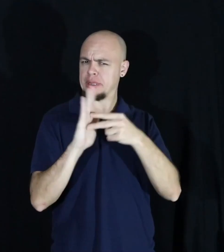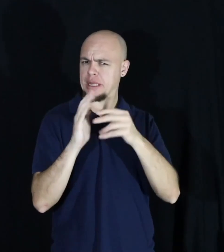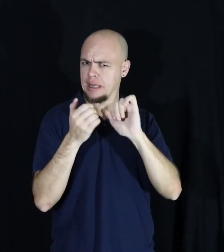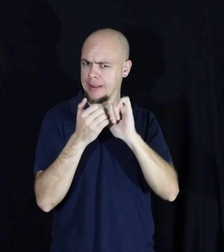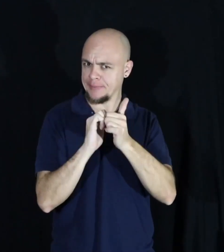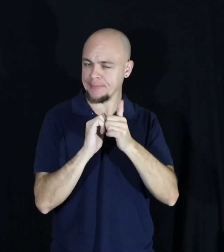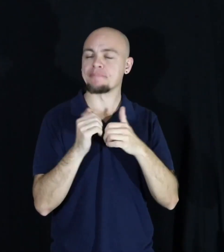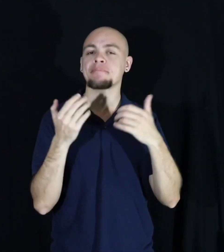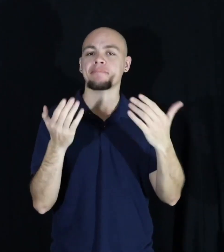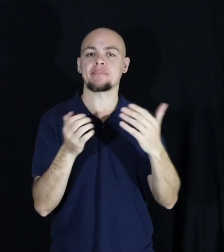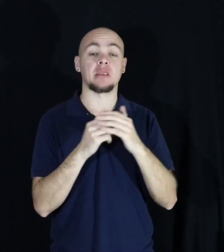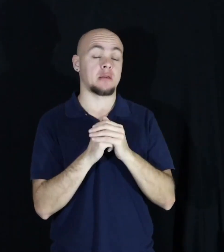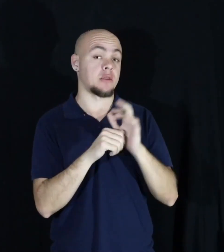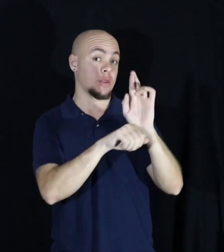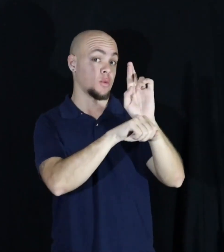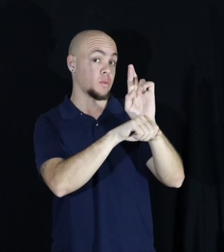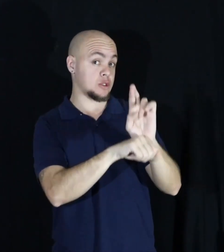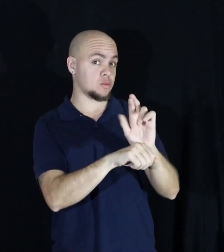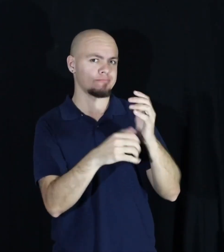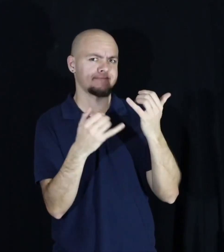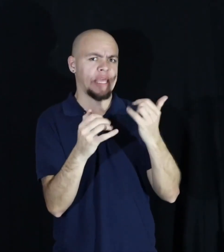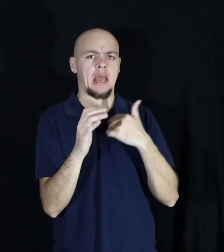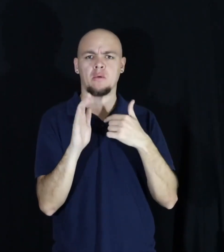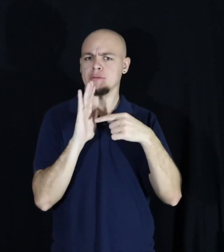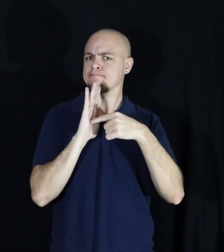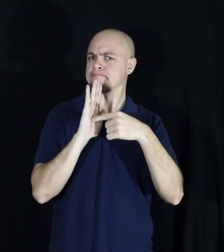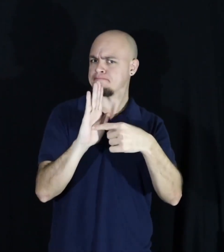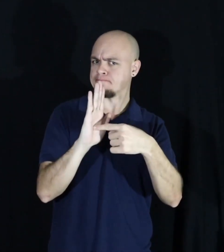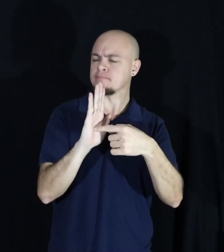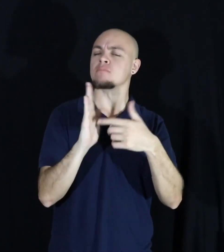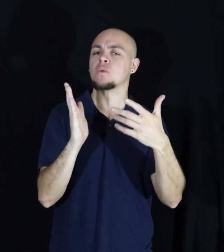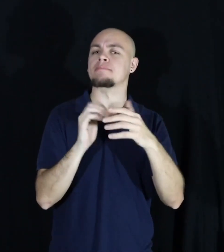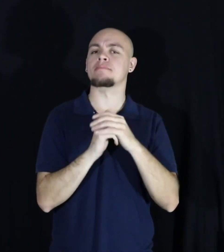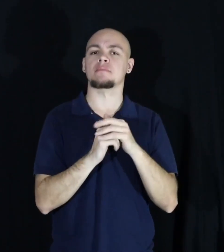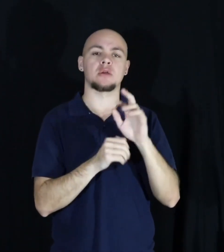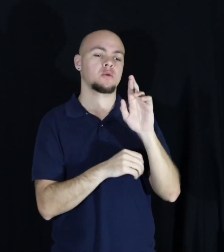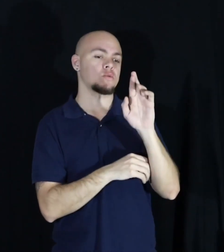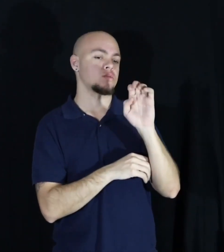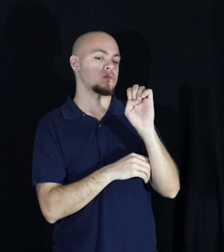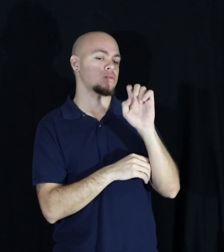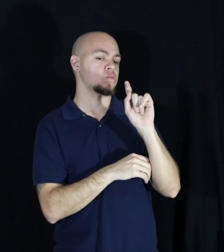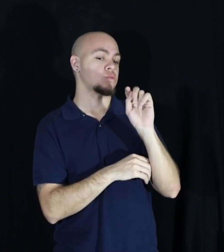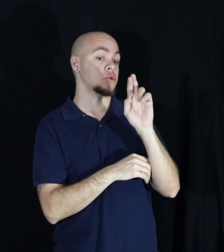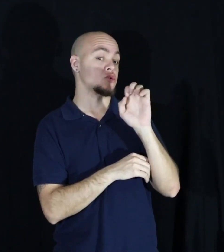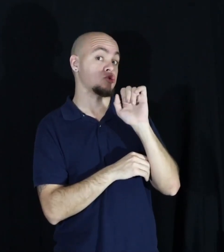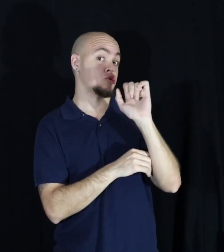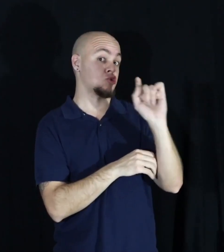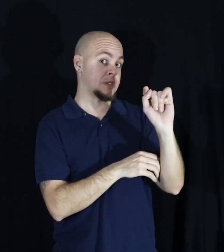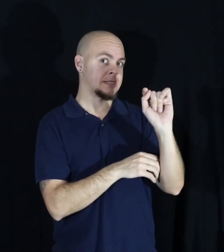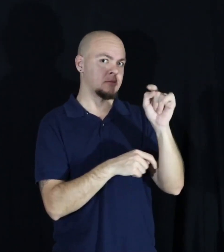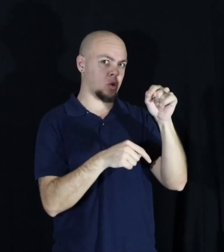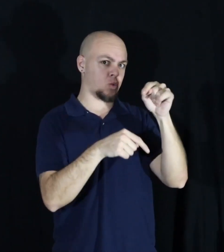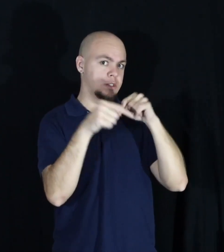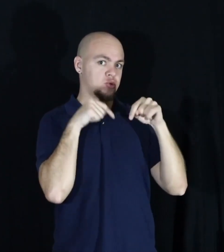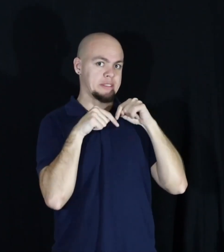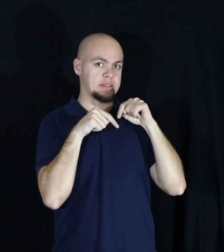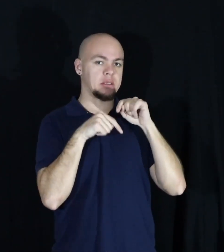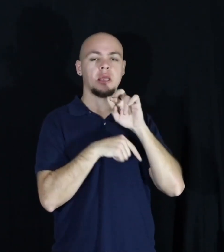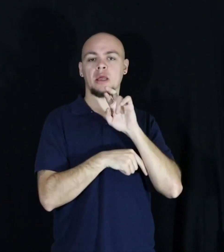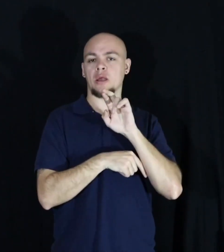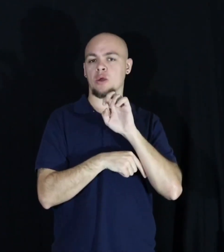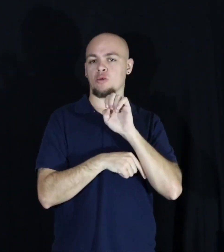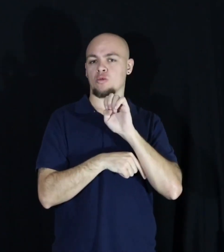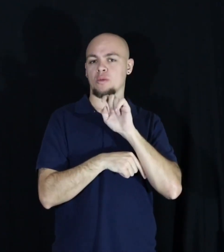The ritual that I want to share with you today is the retreat and return. Now, this comes from the